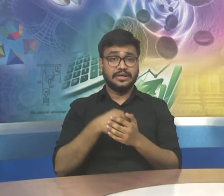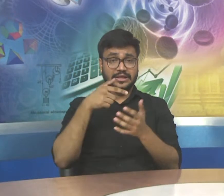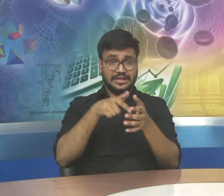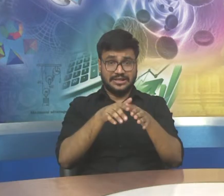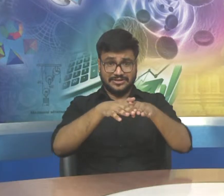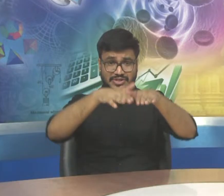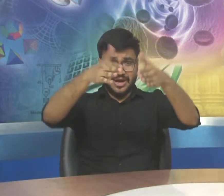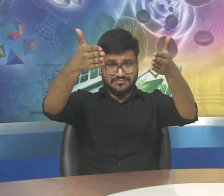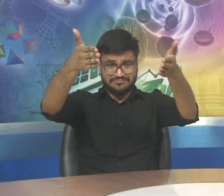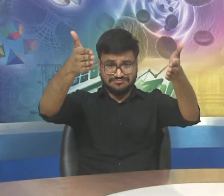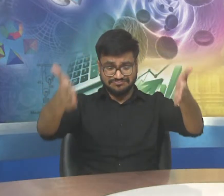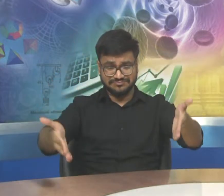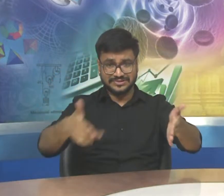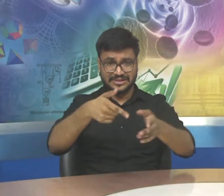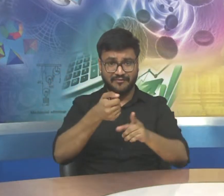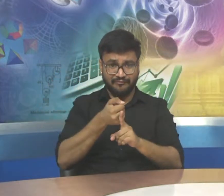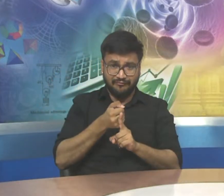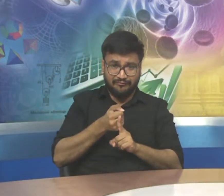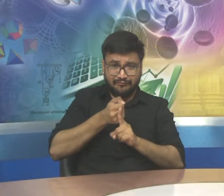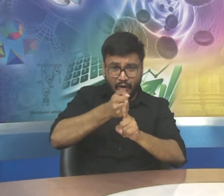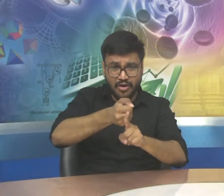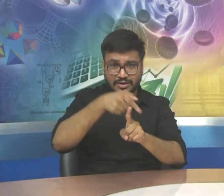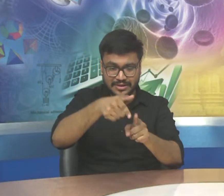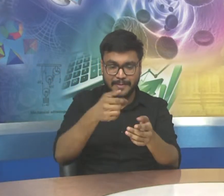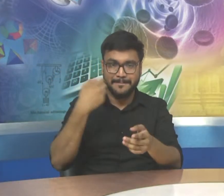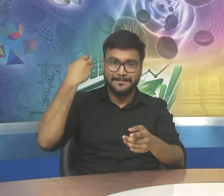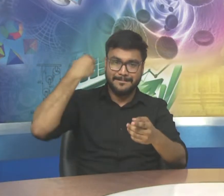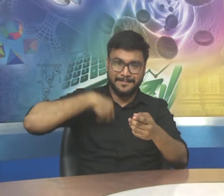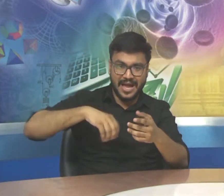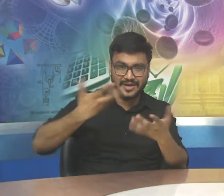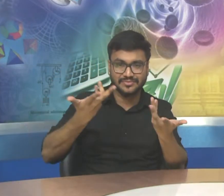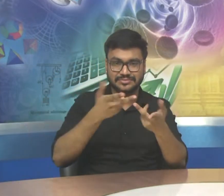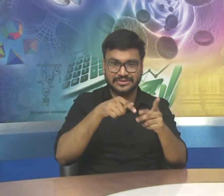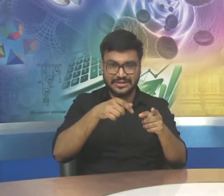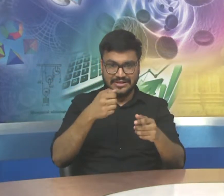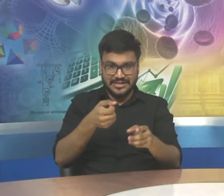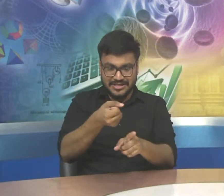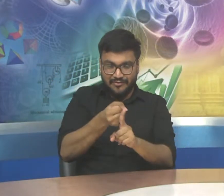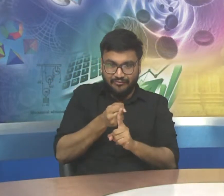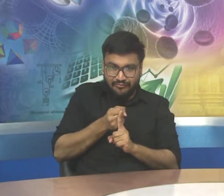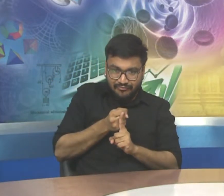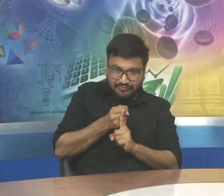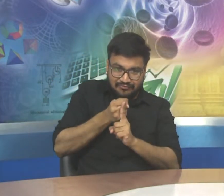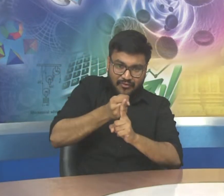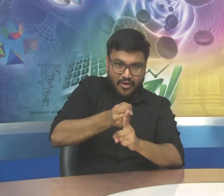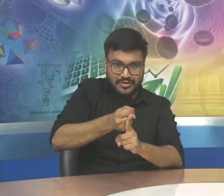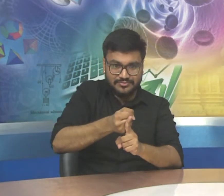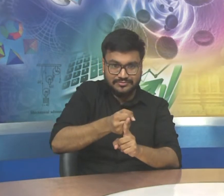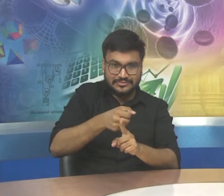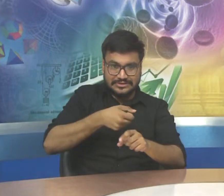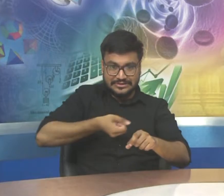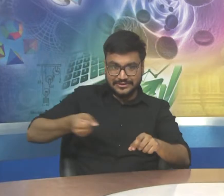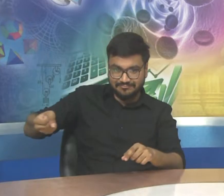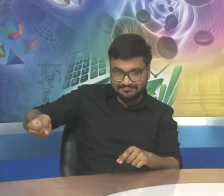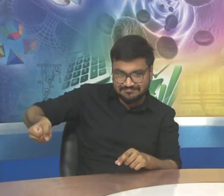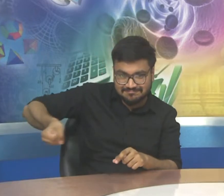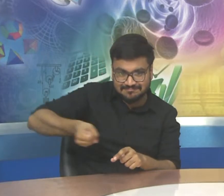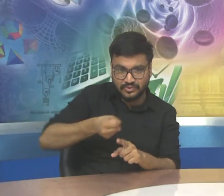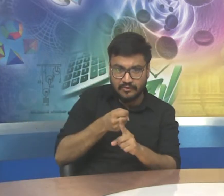For example, when you push a box or pull a bag,